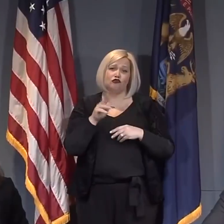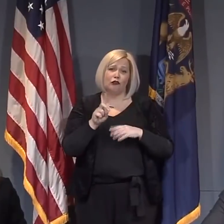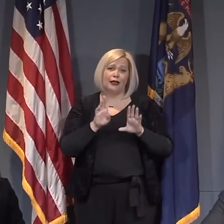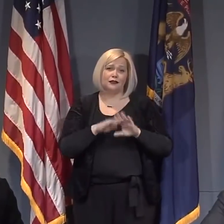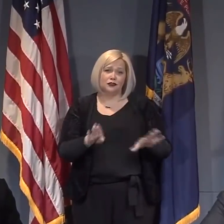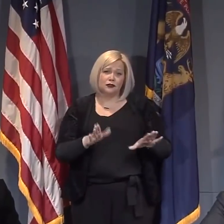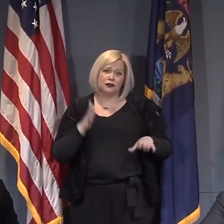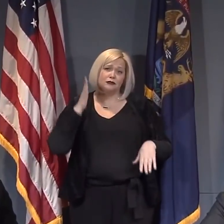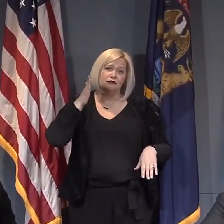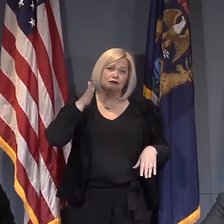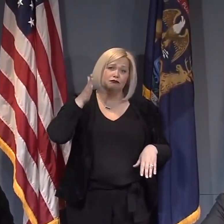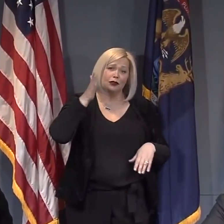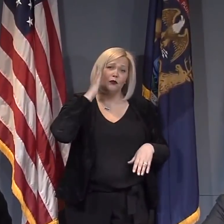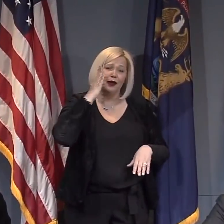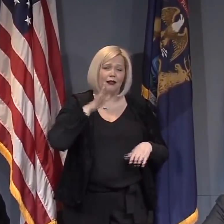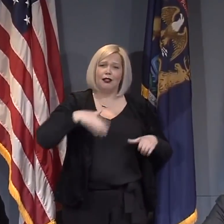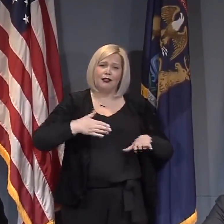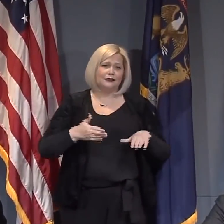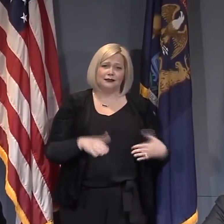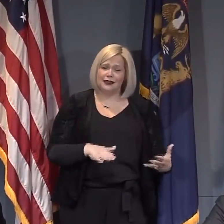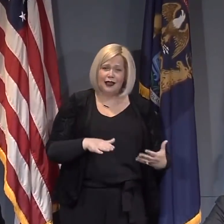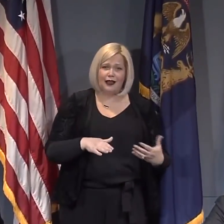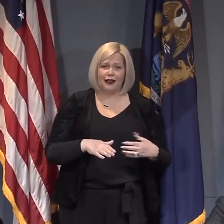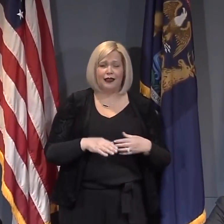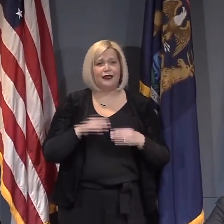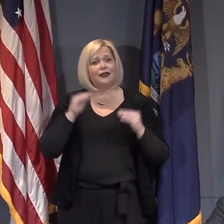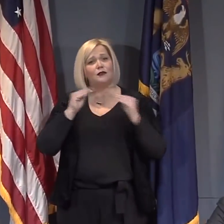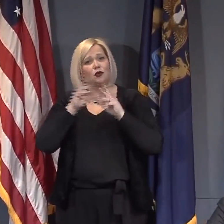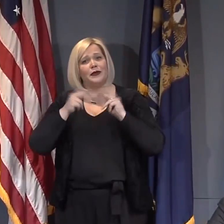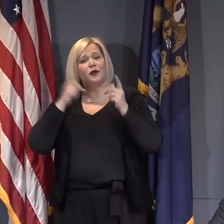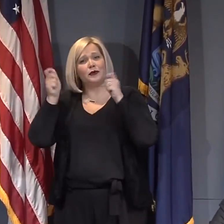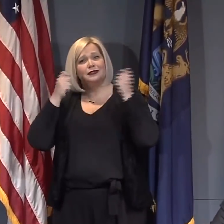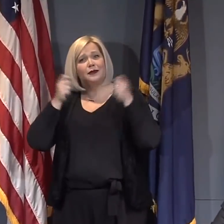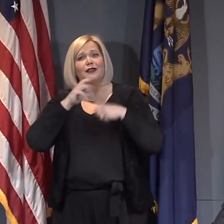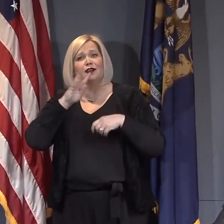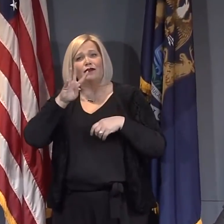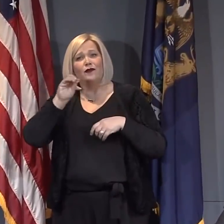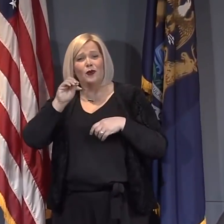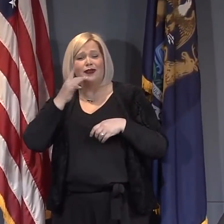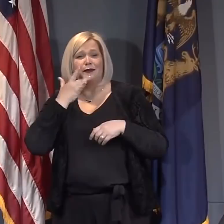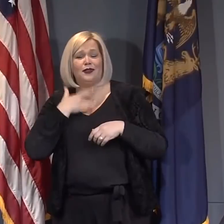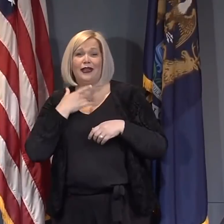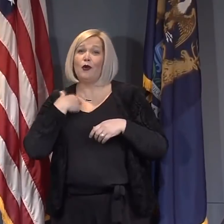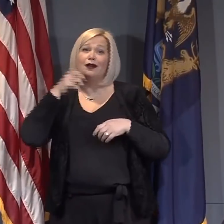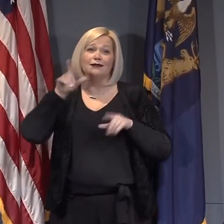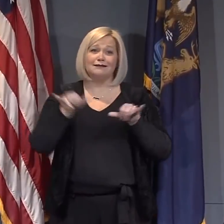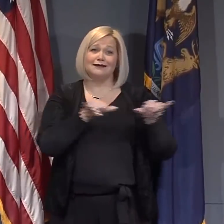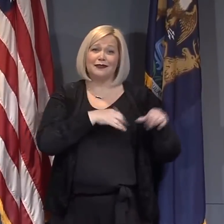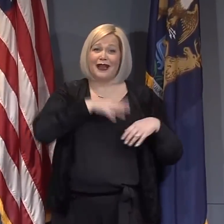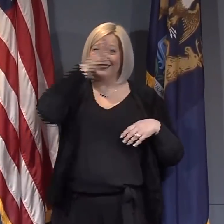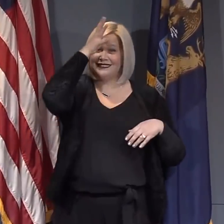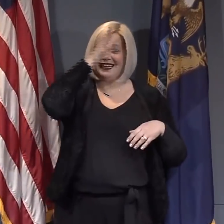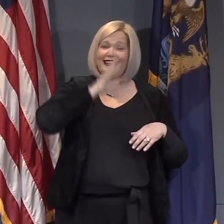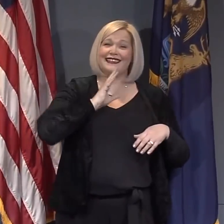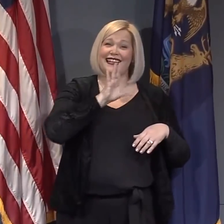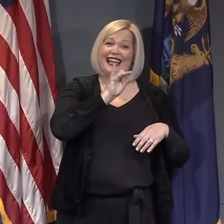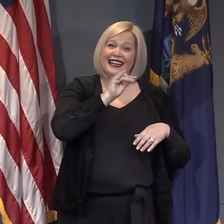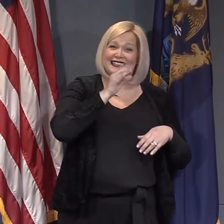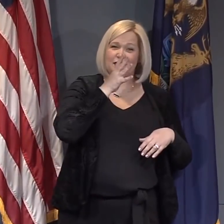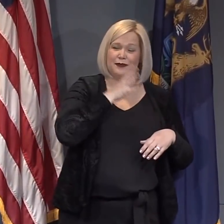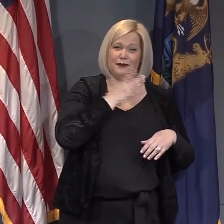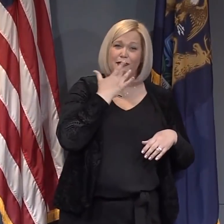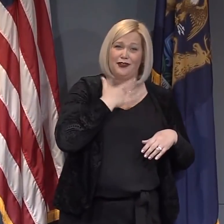years to come. More people will celebrate their 40th birthday, or in my dad's case, his 80th birthday. More people will